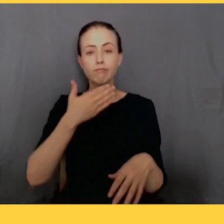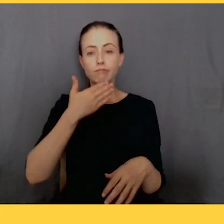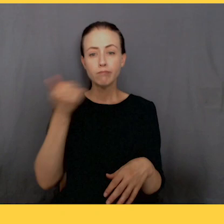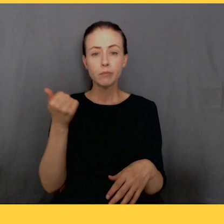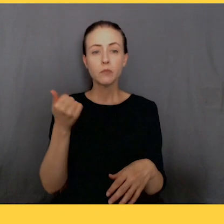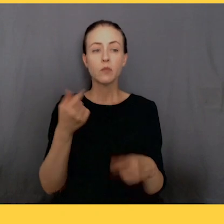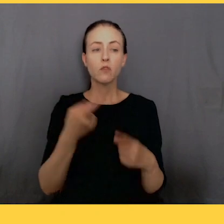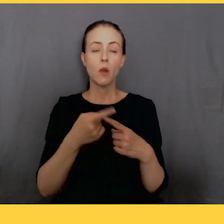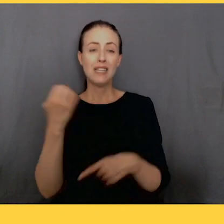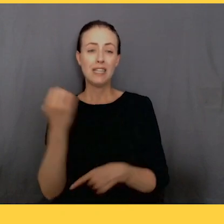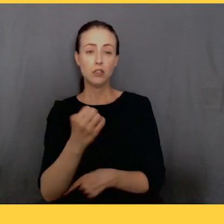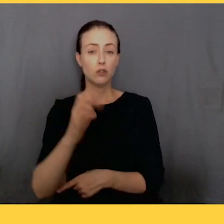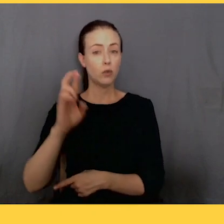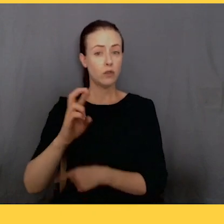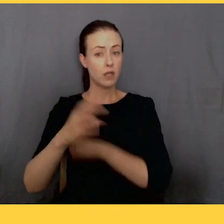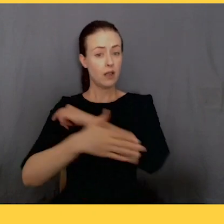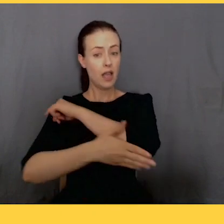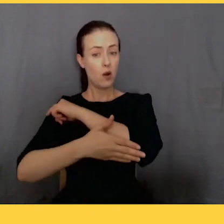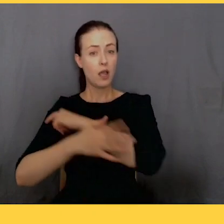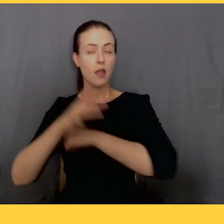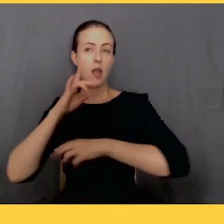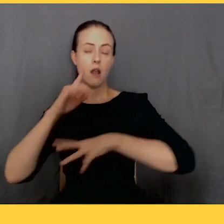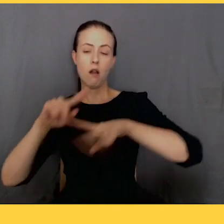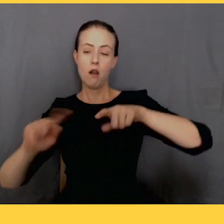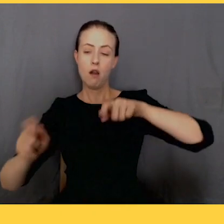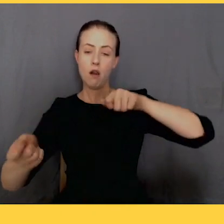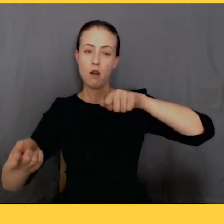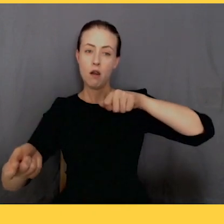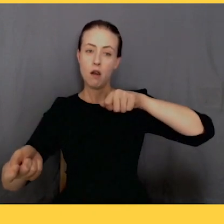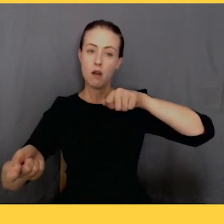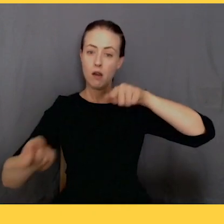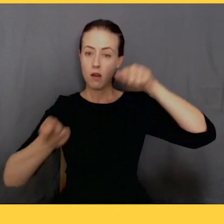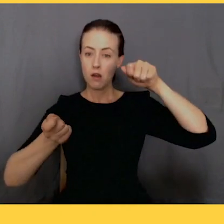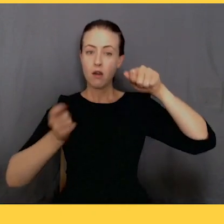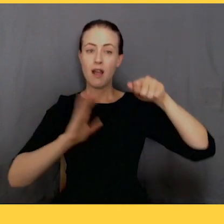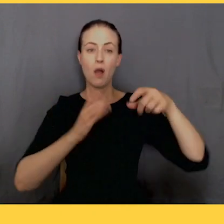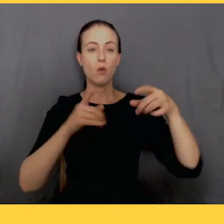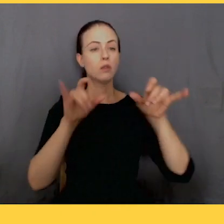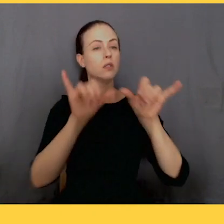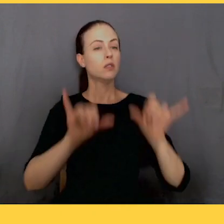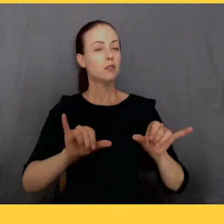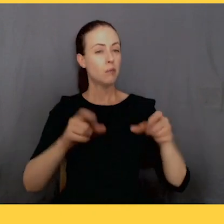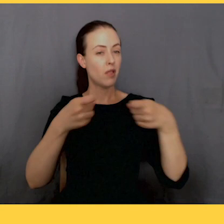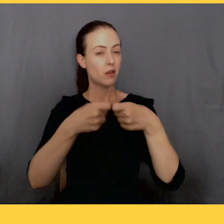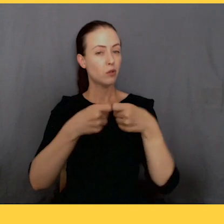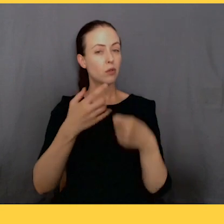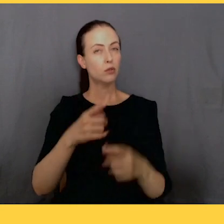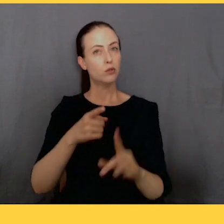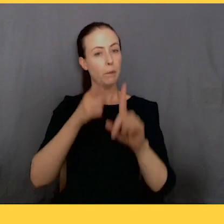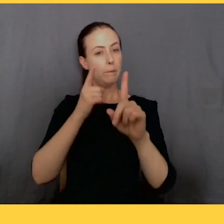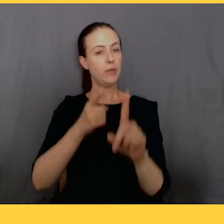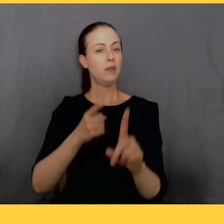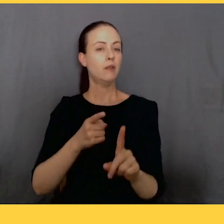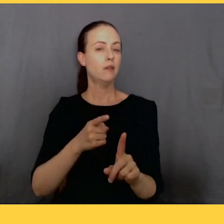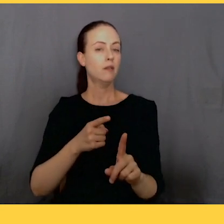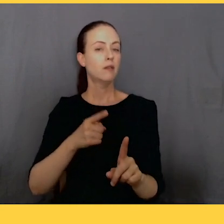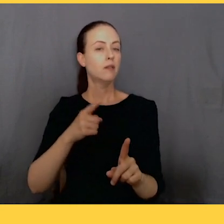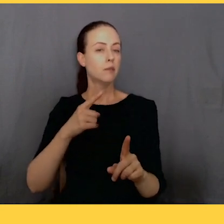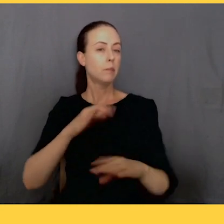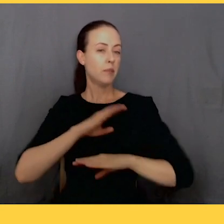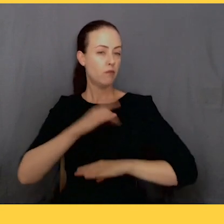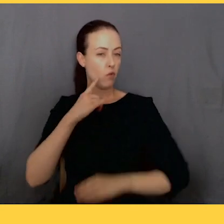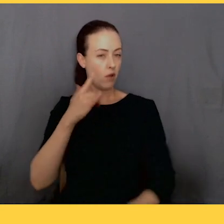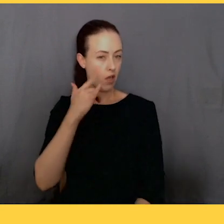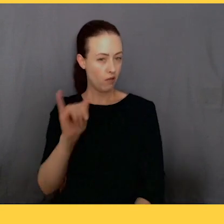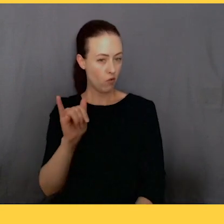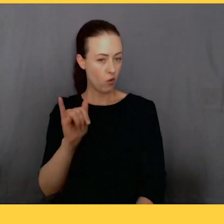County to the power grid and help meet California's clean energy climate change goals. Having said that, we are doing everything